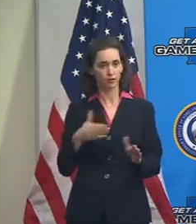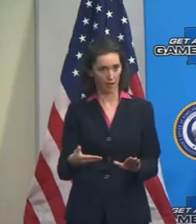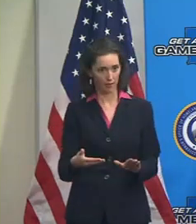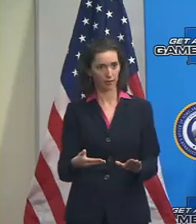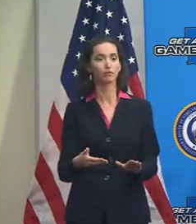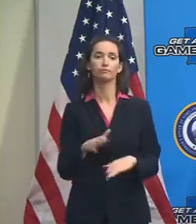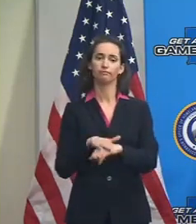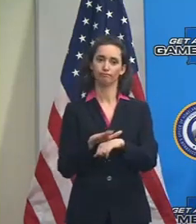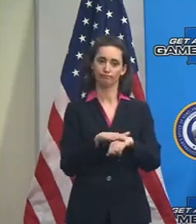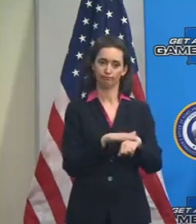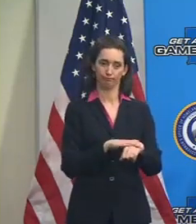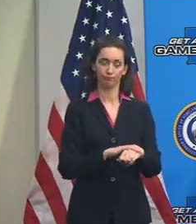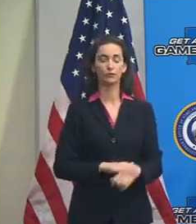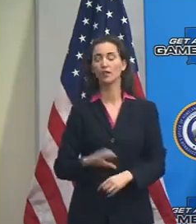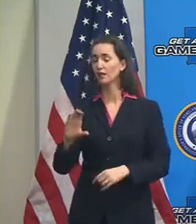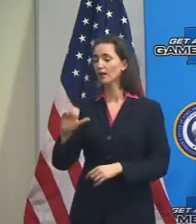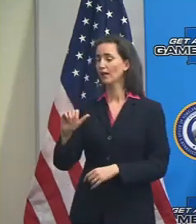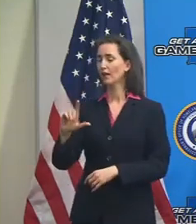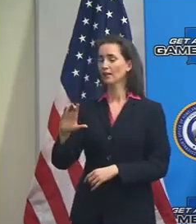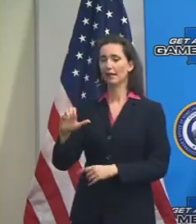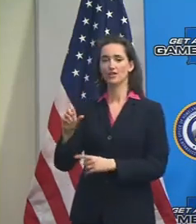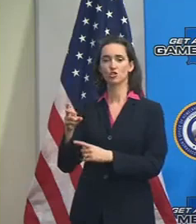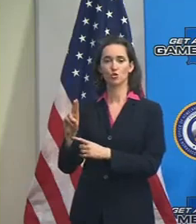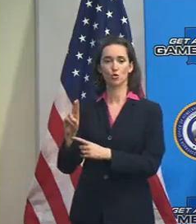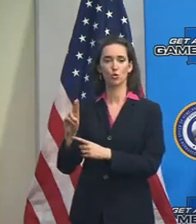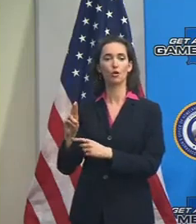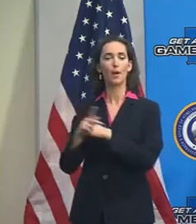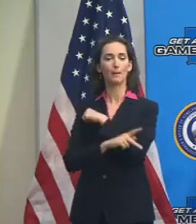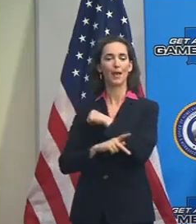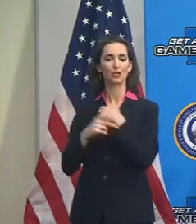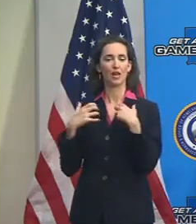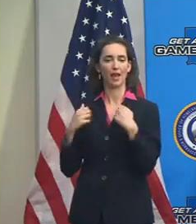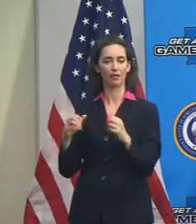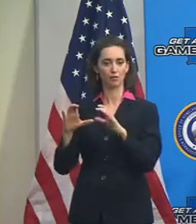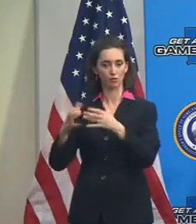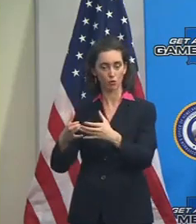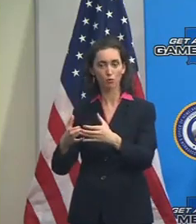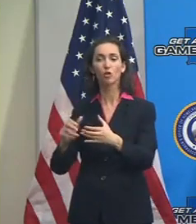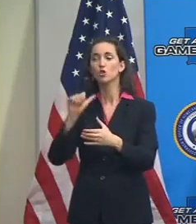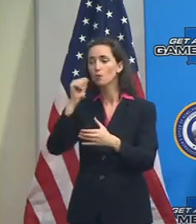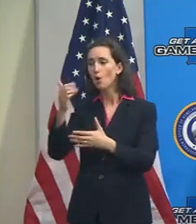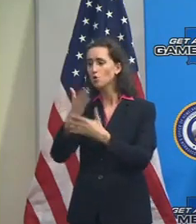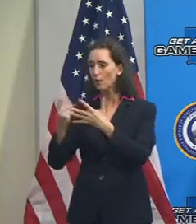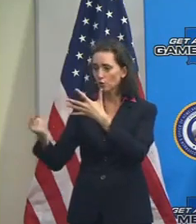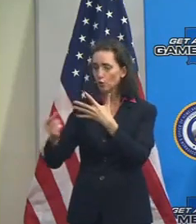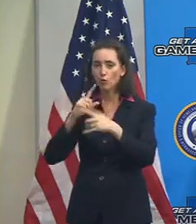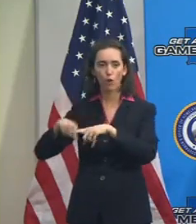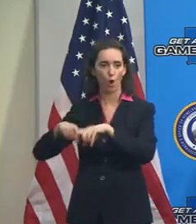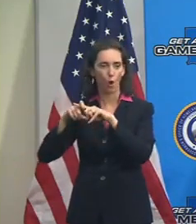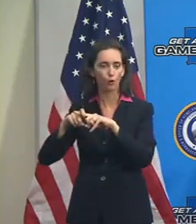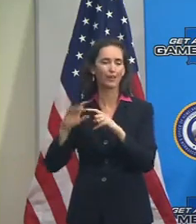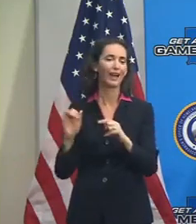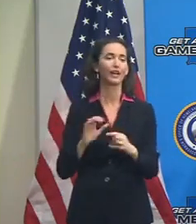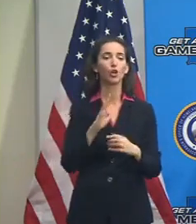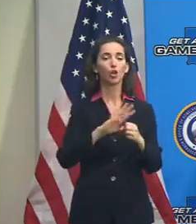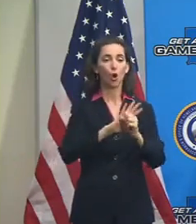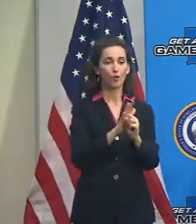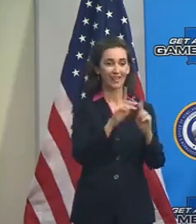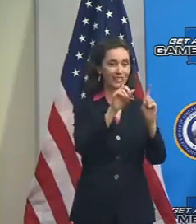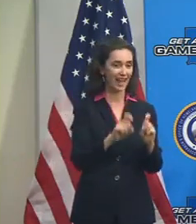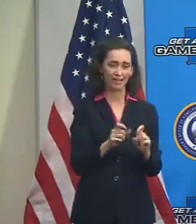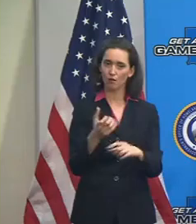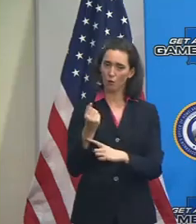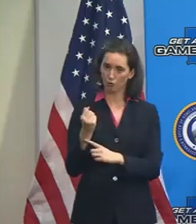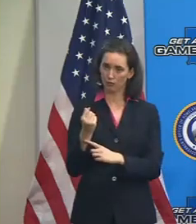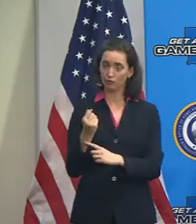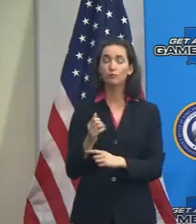The Calcasieu Parish Health Unit will be suspending some operations, including COVID testing, tomorrow. And on the topic of